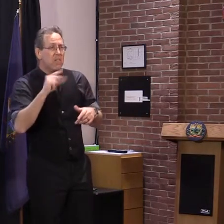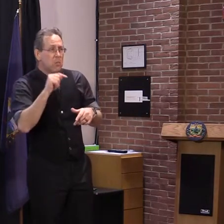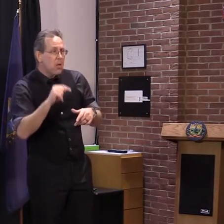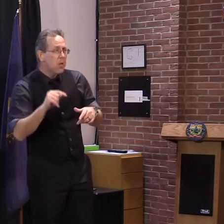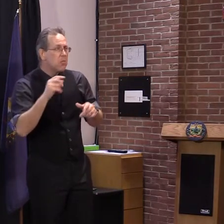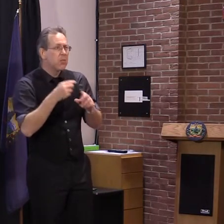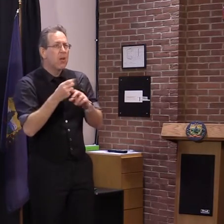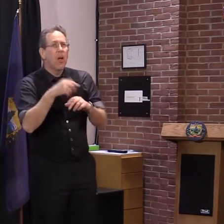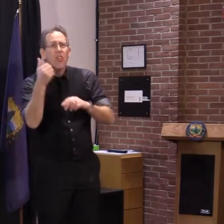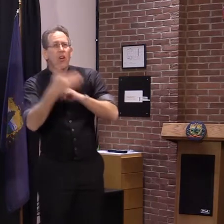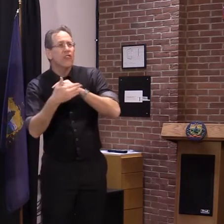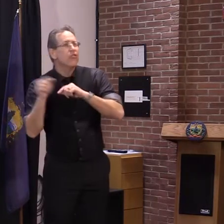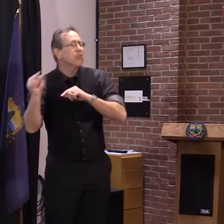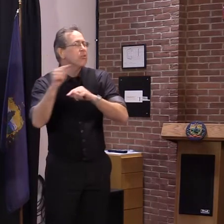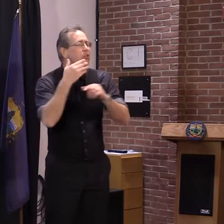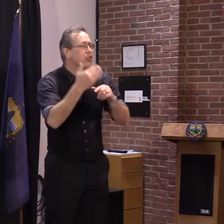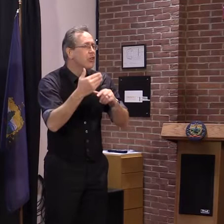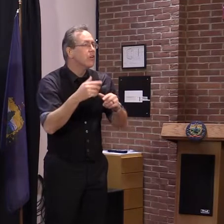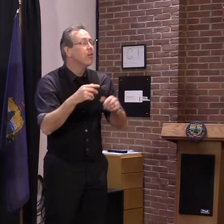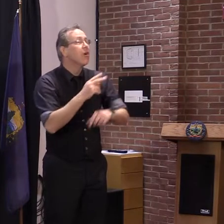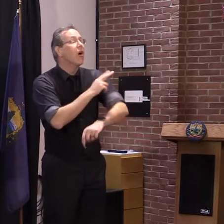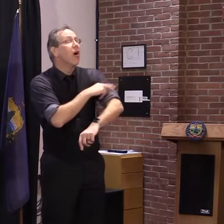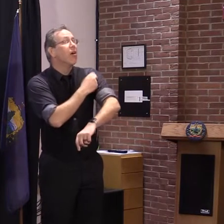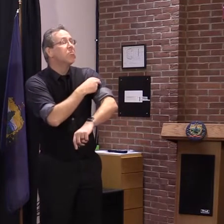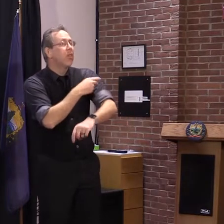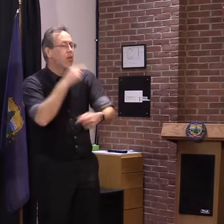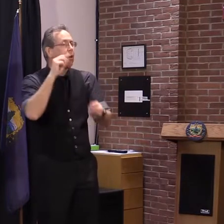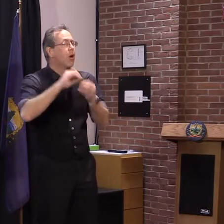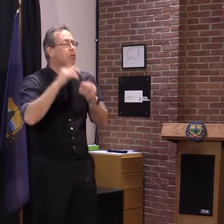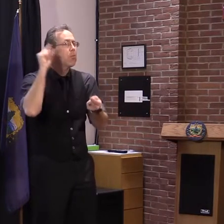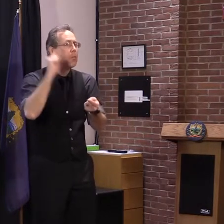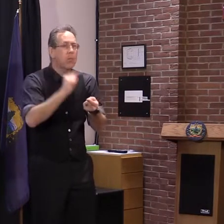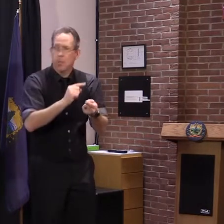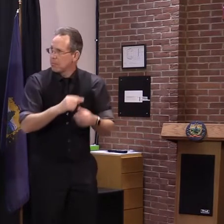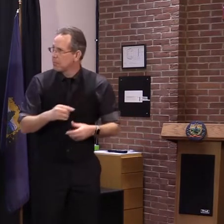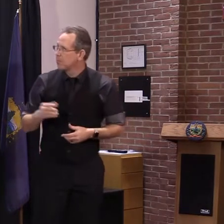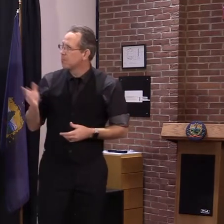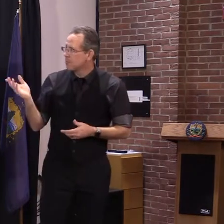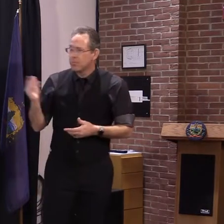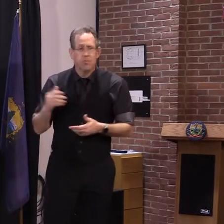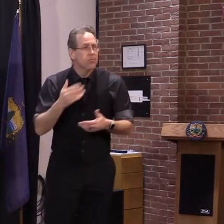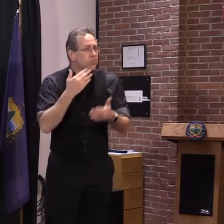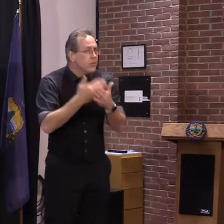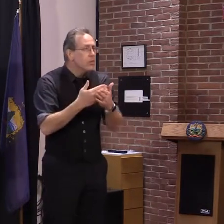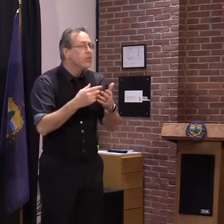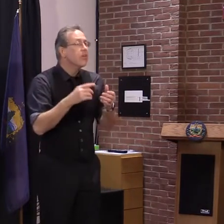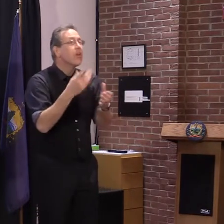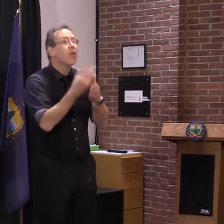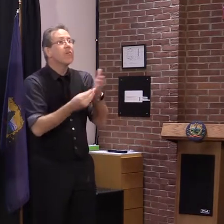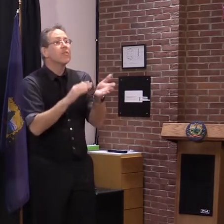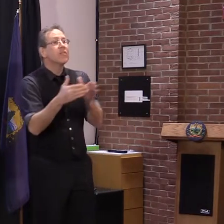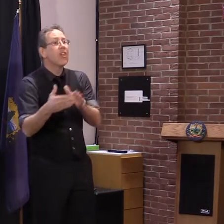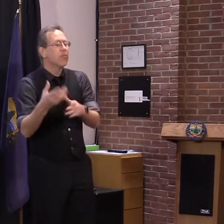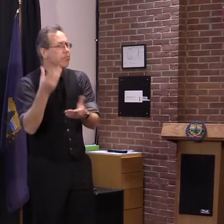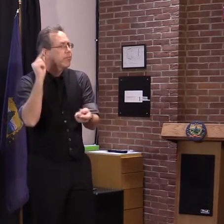across the country are down 15%. And finally, the fatality rates in the country are starting to decline as well, down